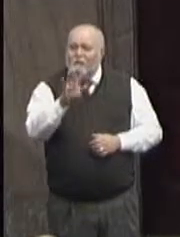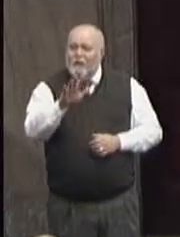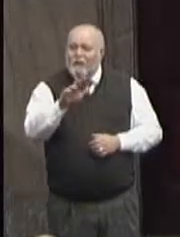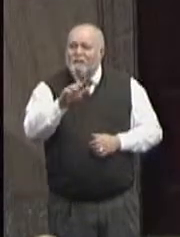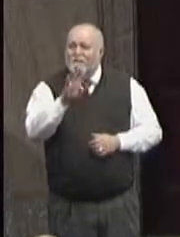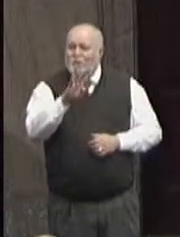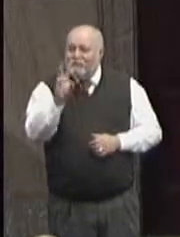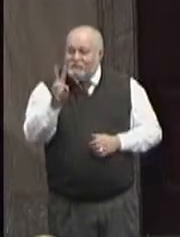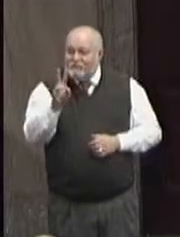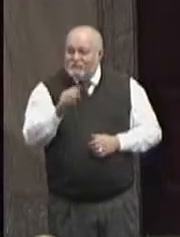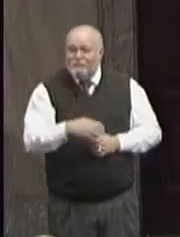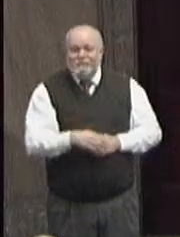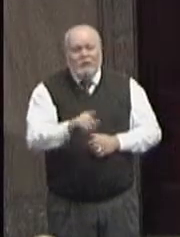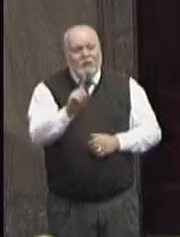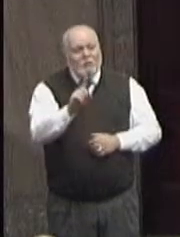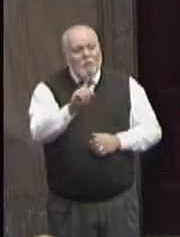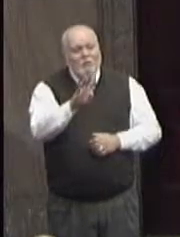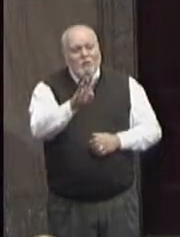14546,